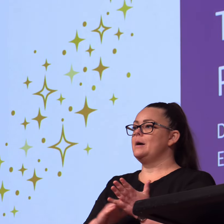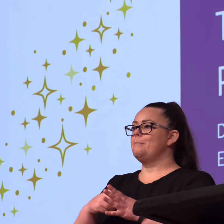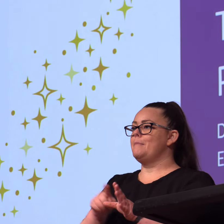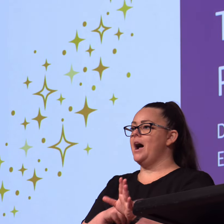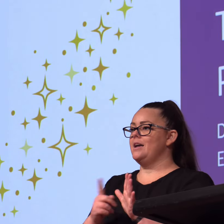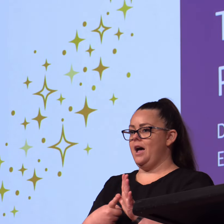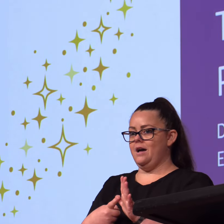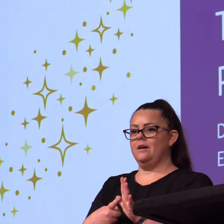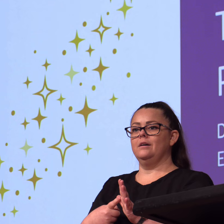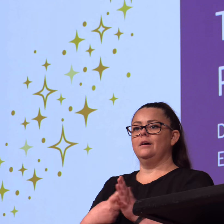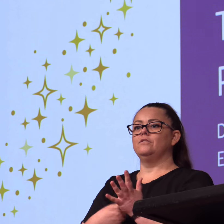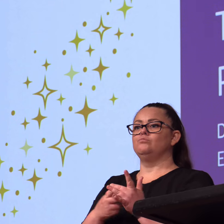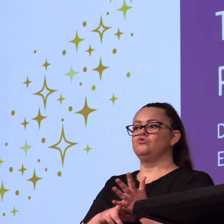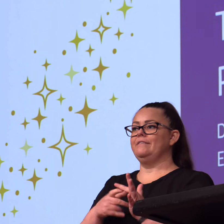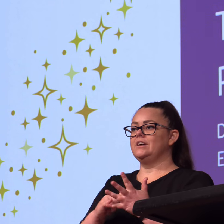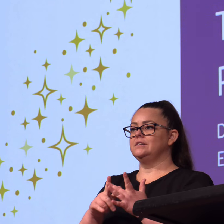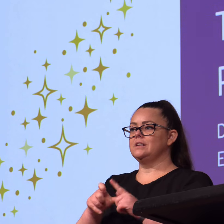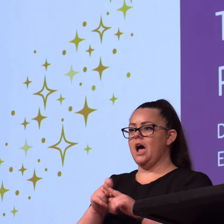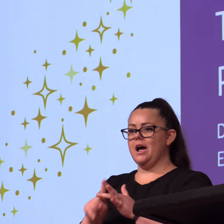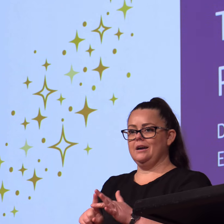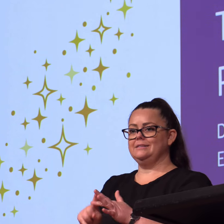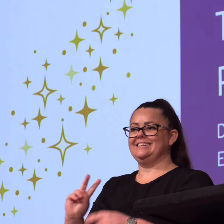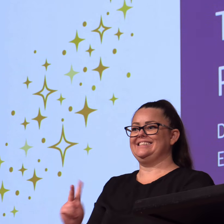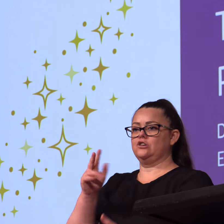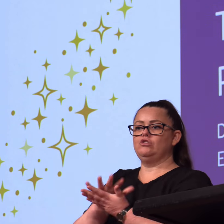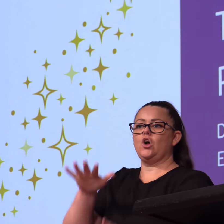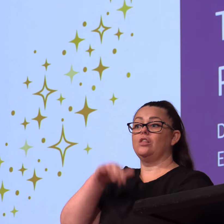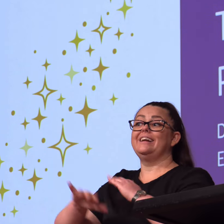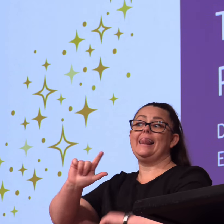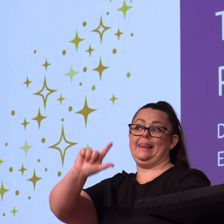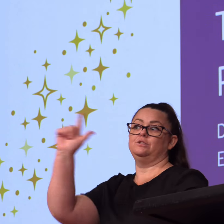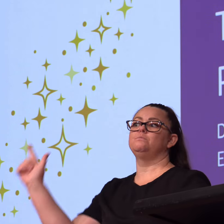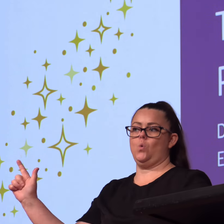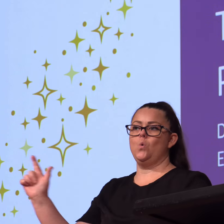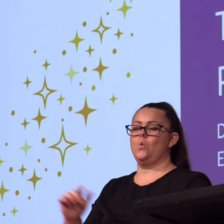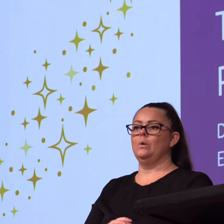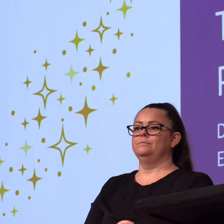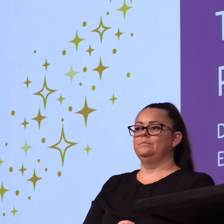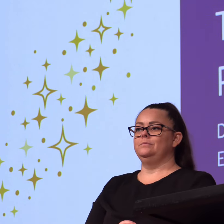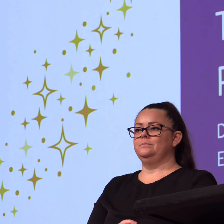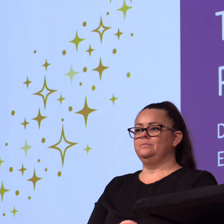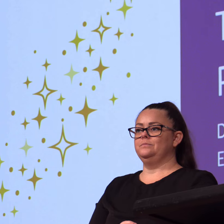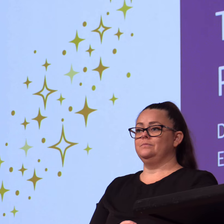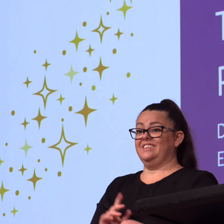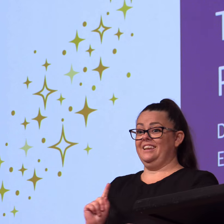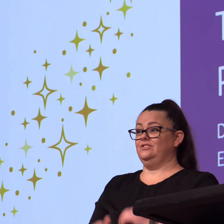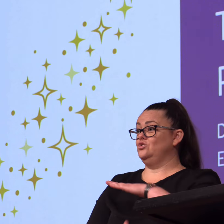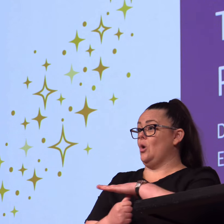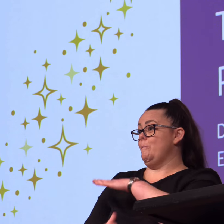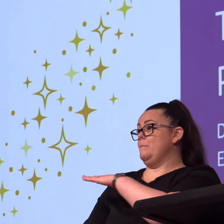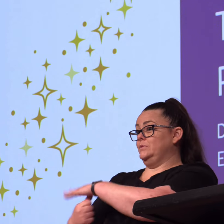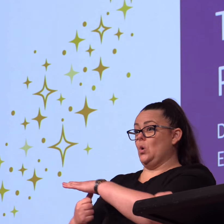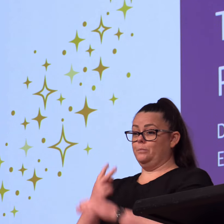College Kadena High Campus in Lismore, very far from Parramatta, who came first in two courses,